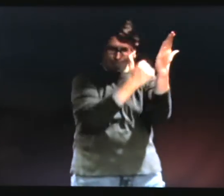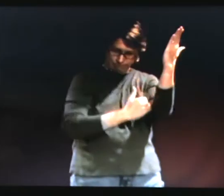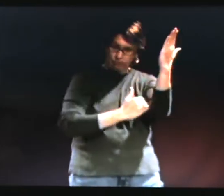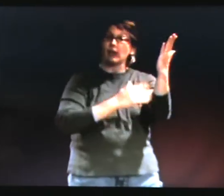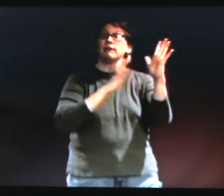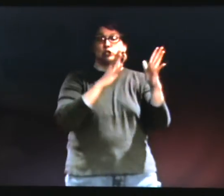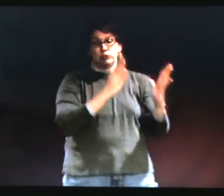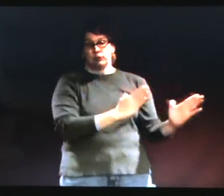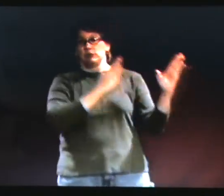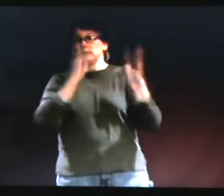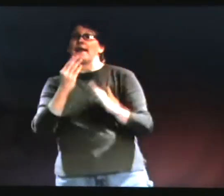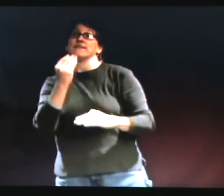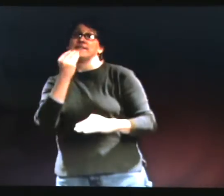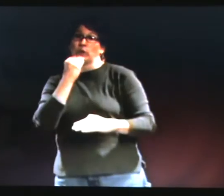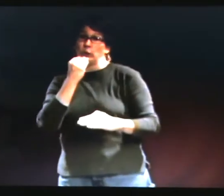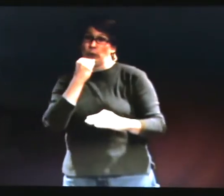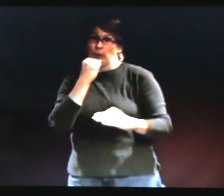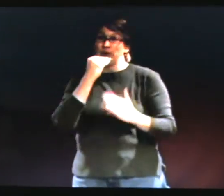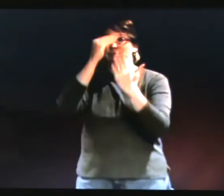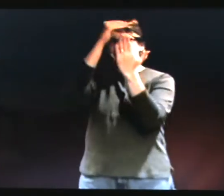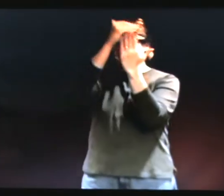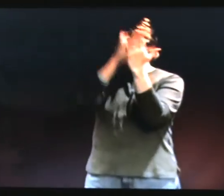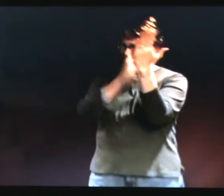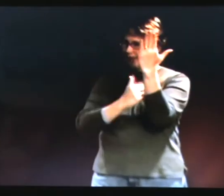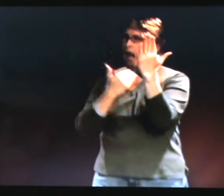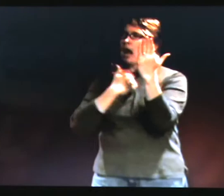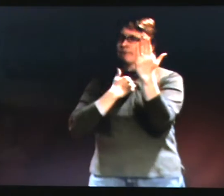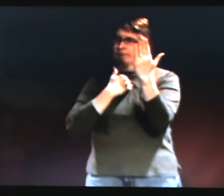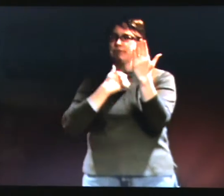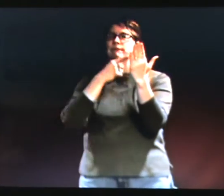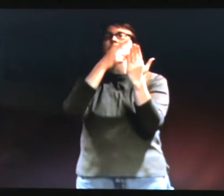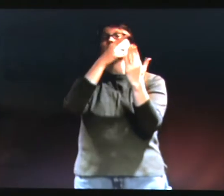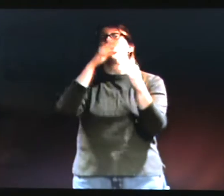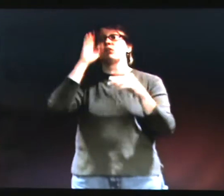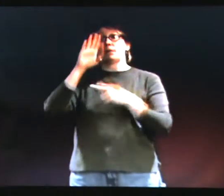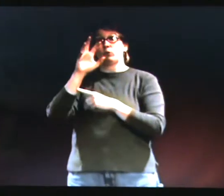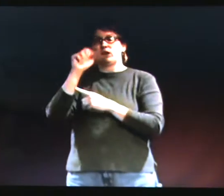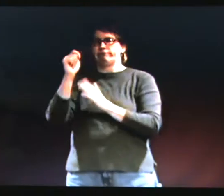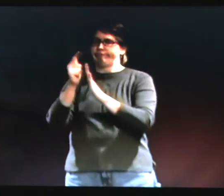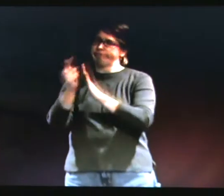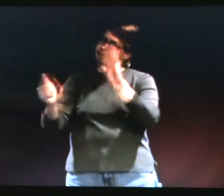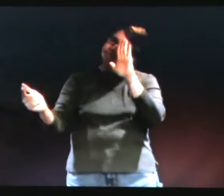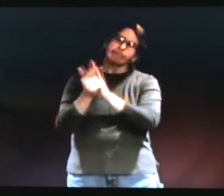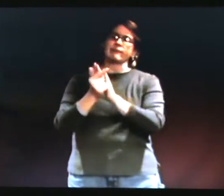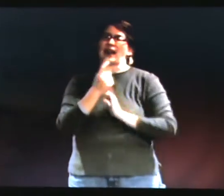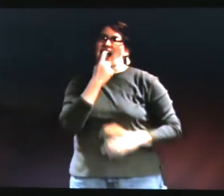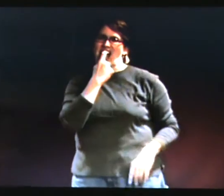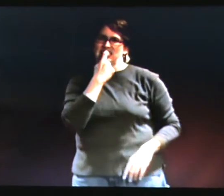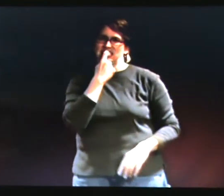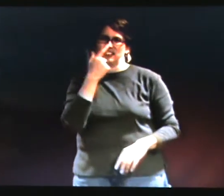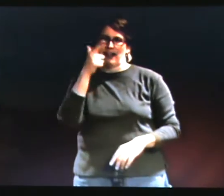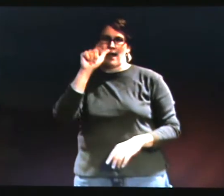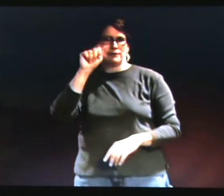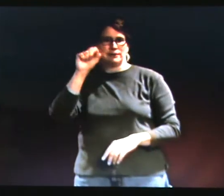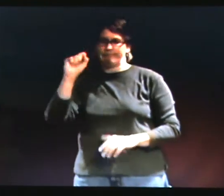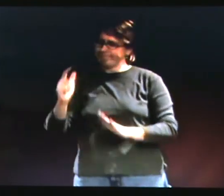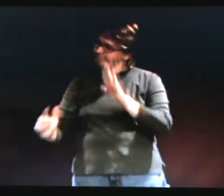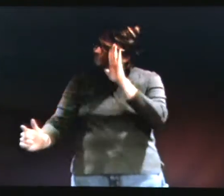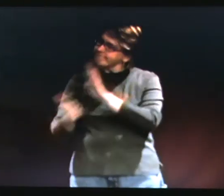a hole in the ground, but they have different camping things that you need. And food lists. And the BWCA